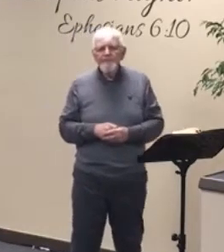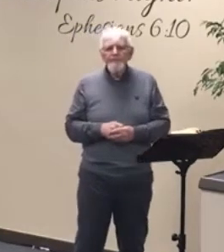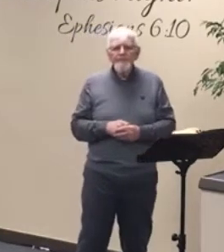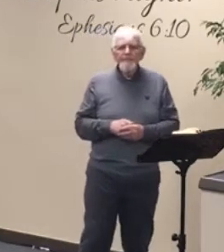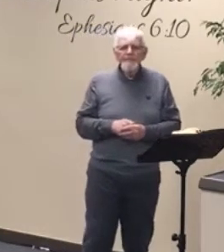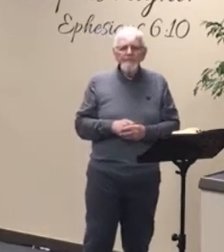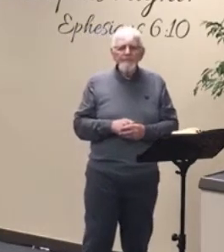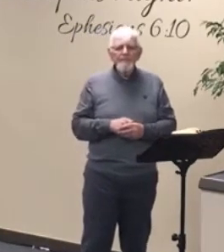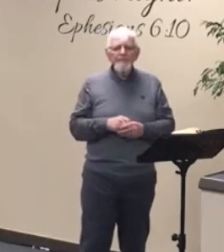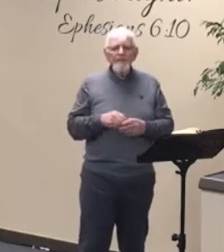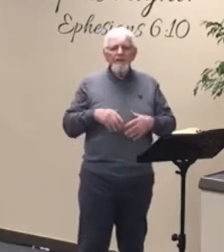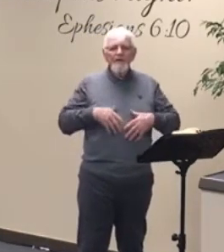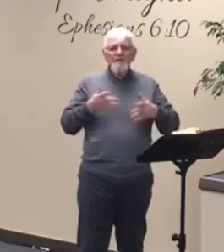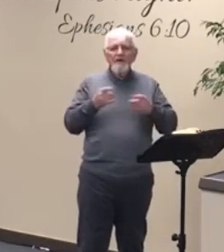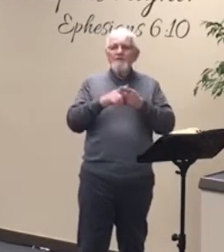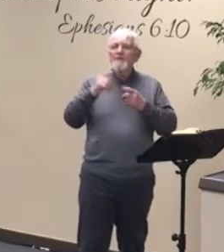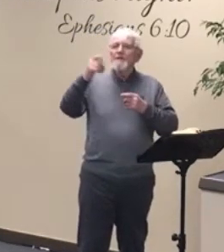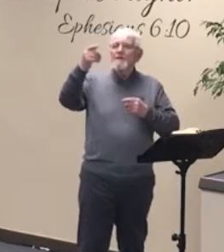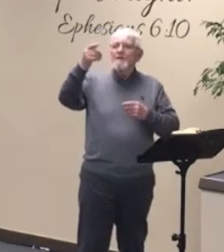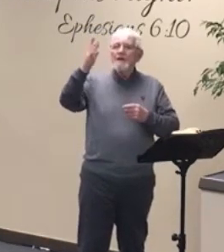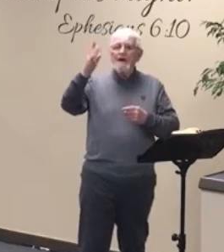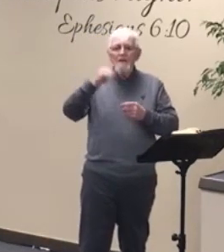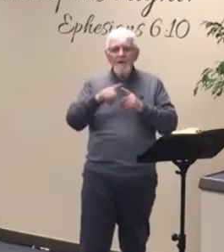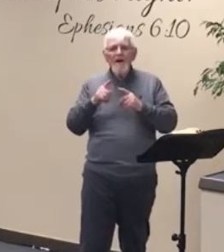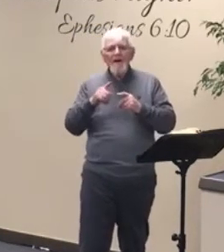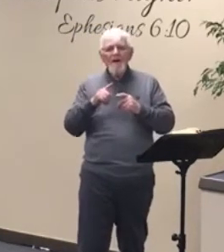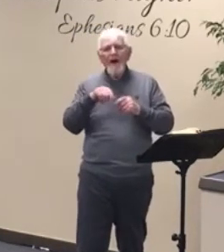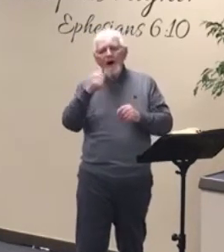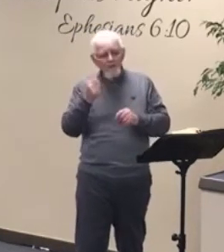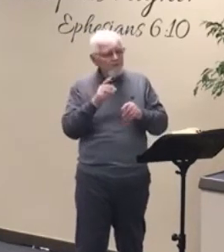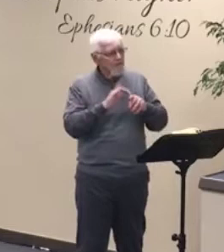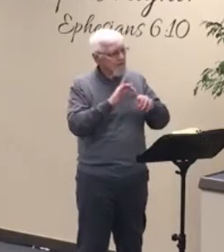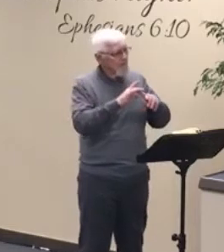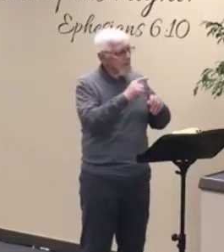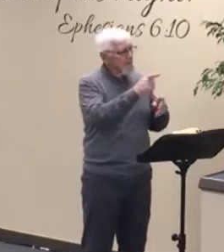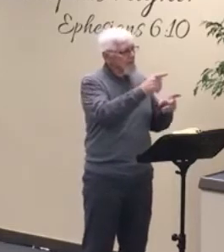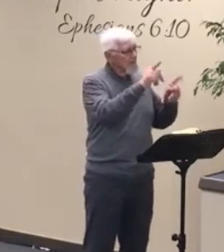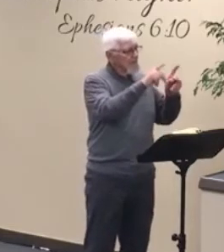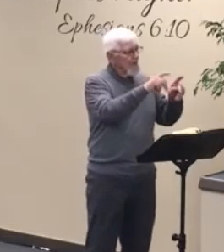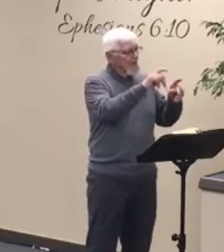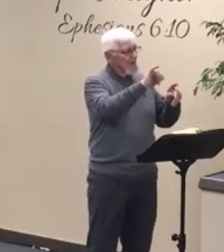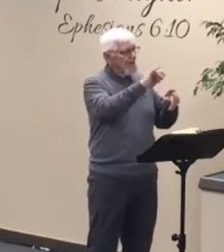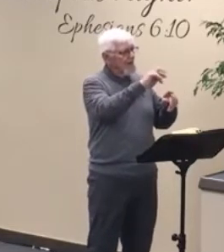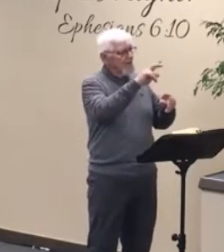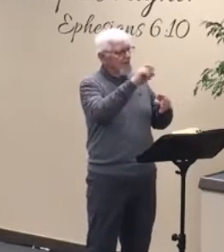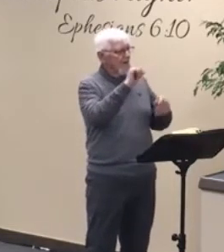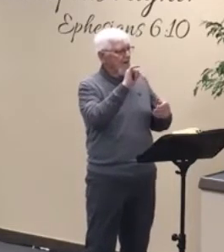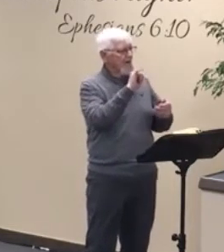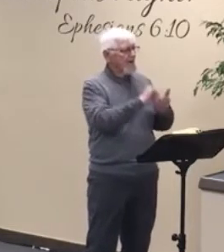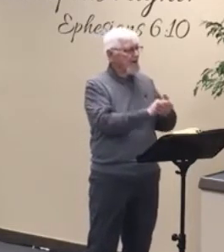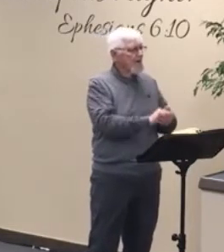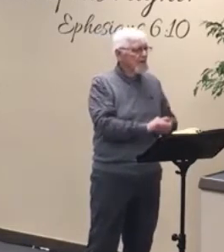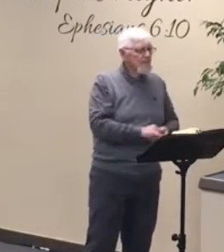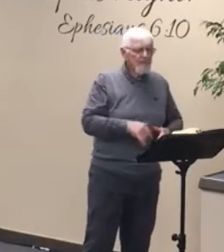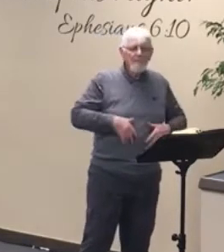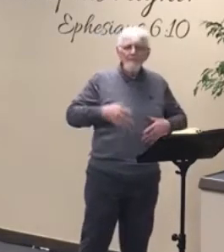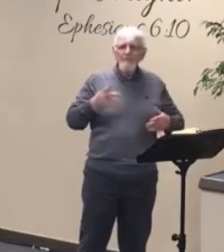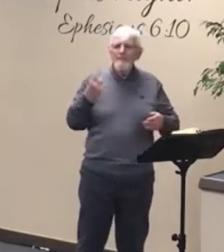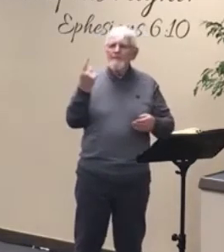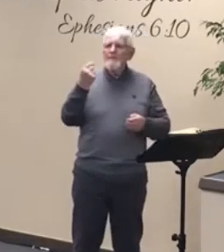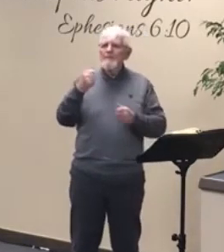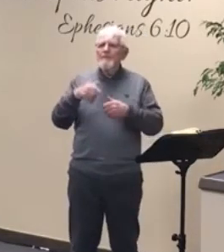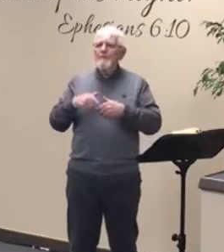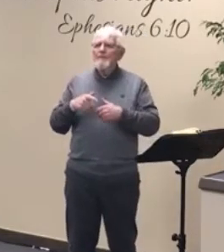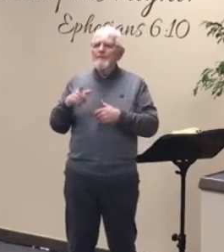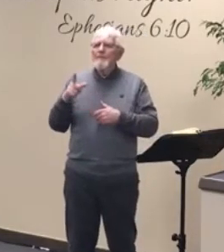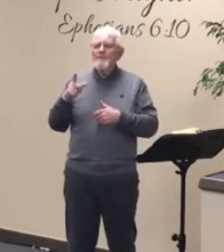some sins need to confess to the people that you've offended. If it involves them. If it doesn't involve them, just confess it to the Lord. You